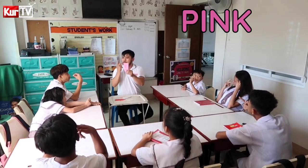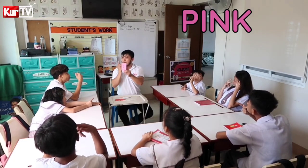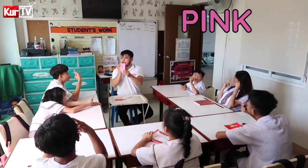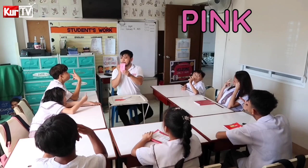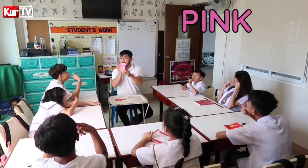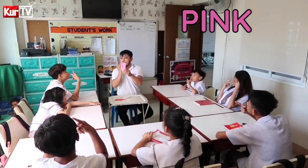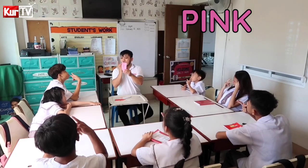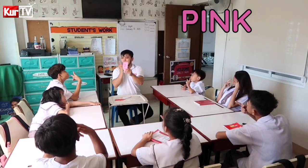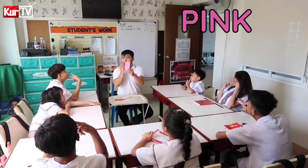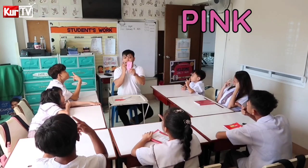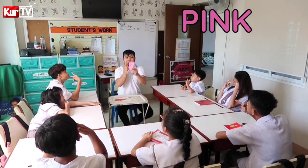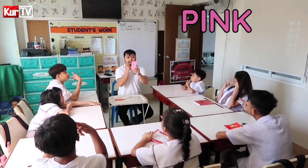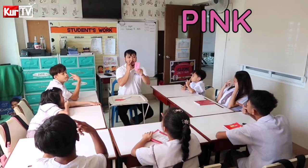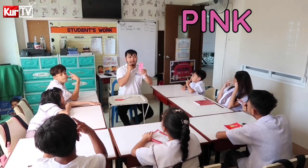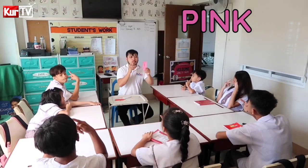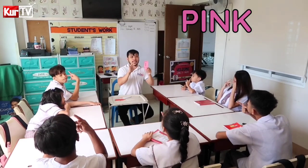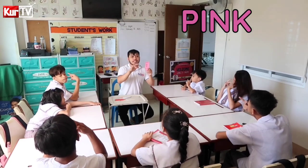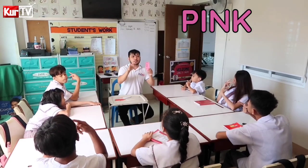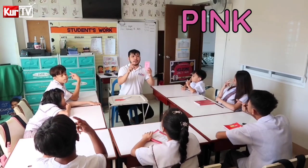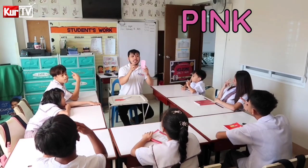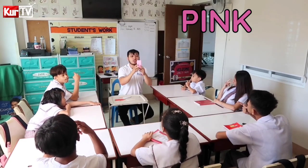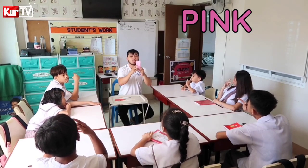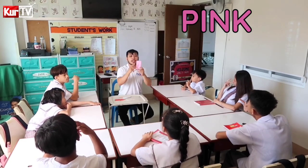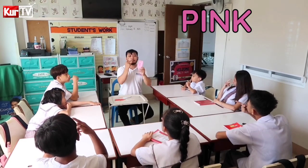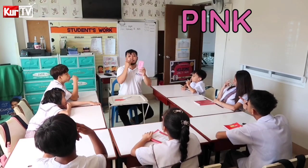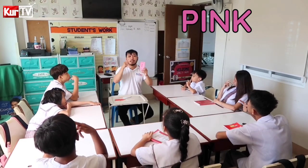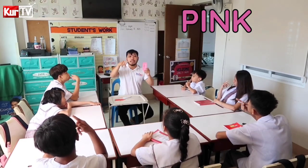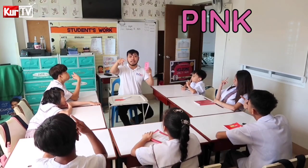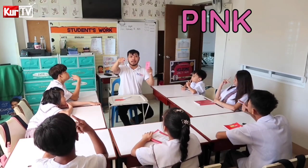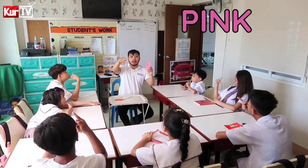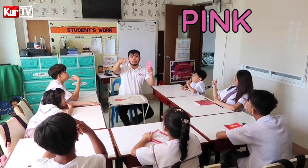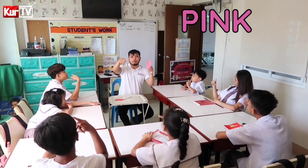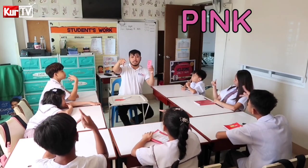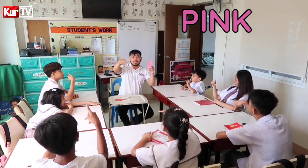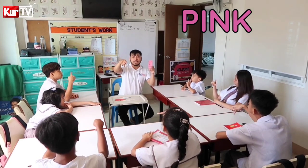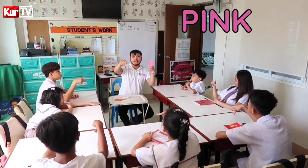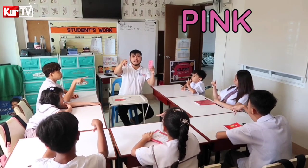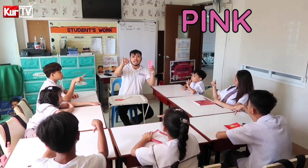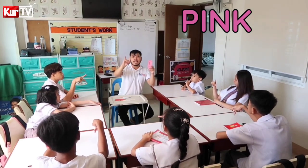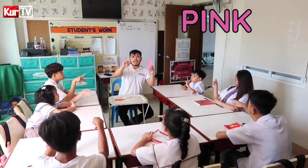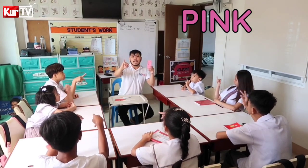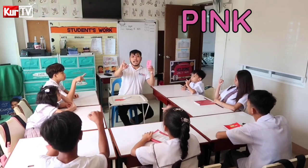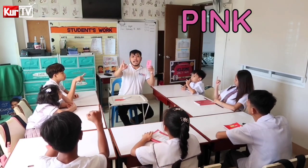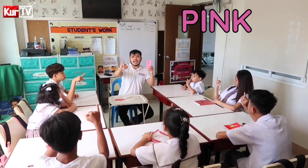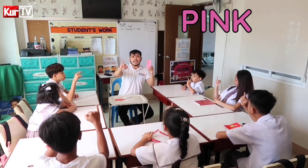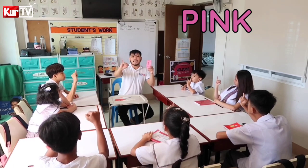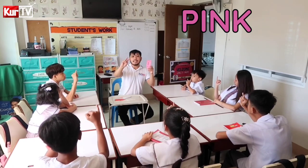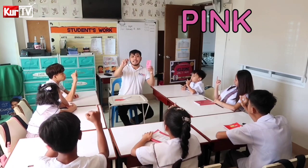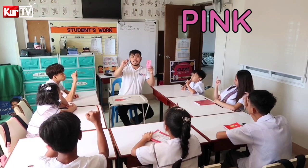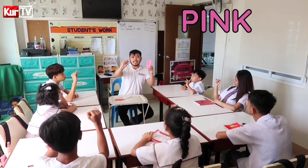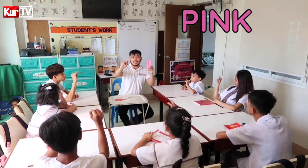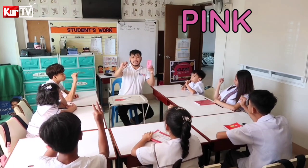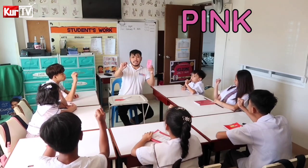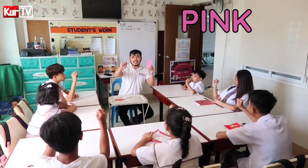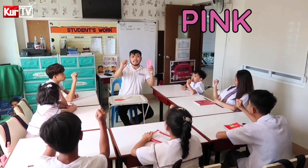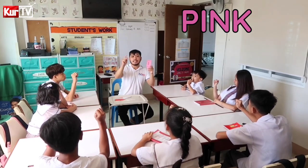Pink. Okay. Let's spell the word pink. P-I-N